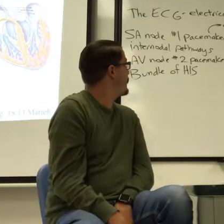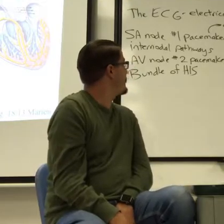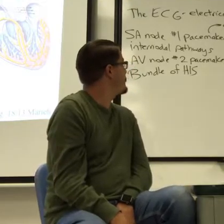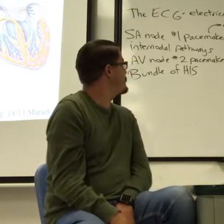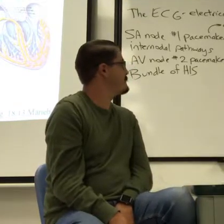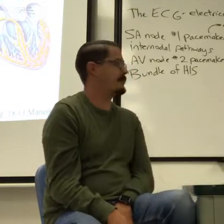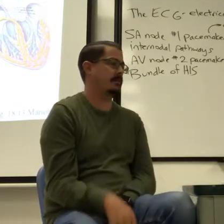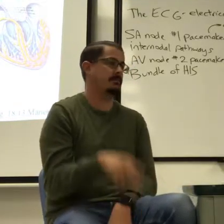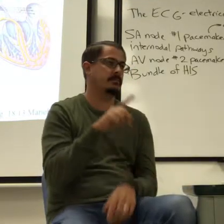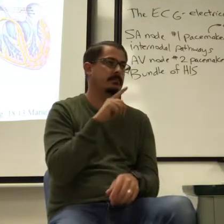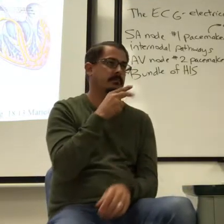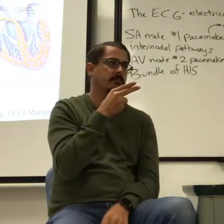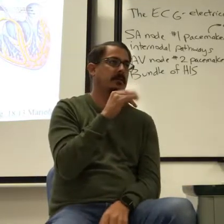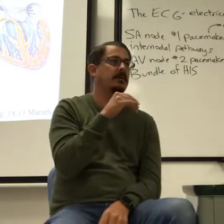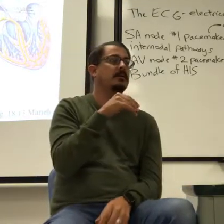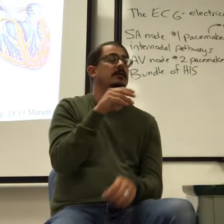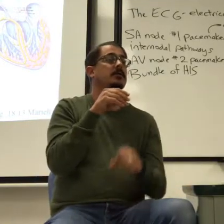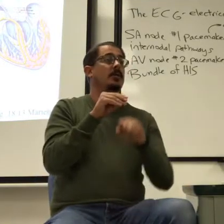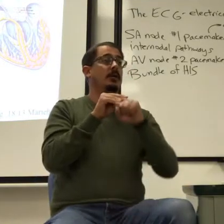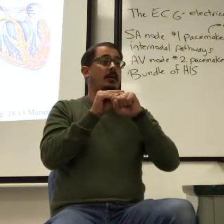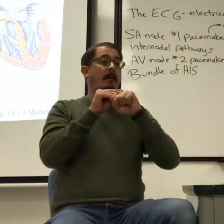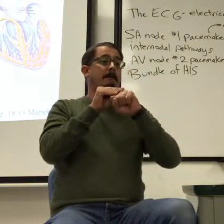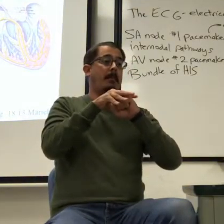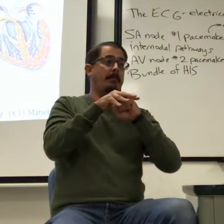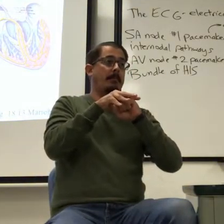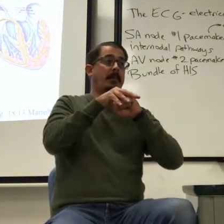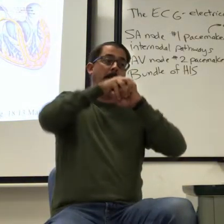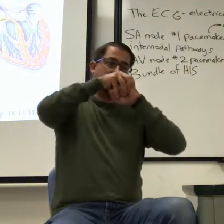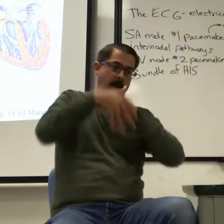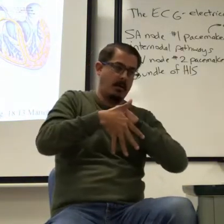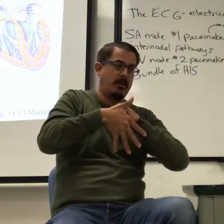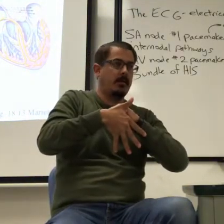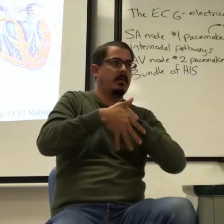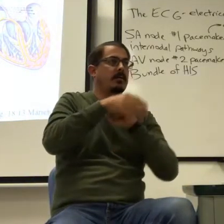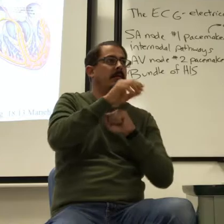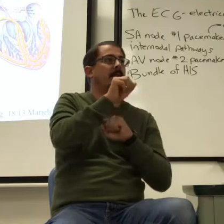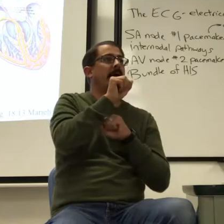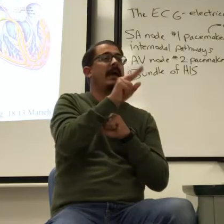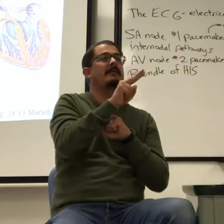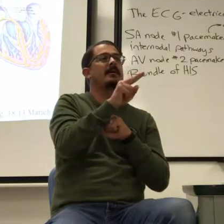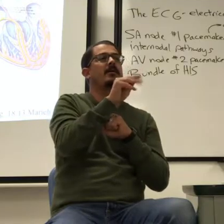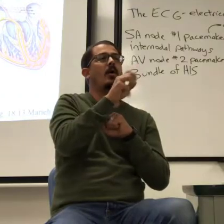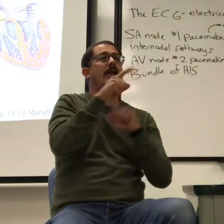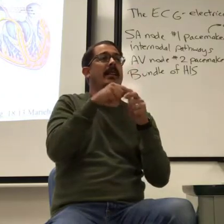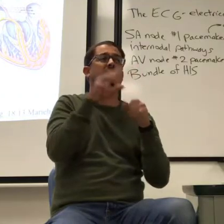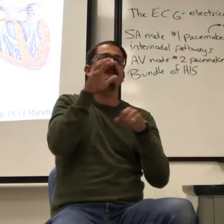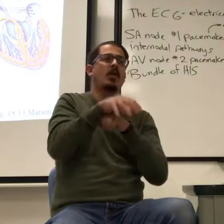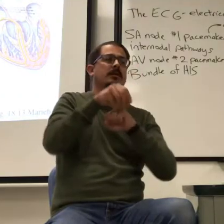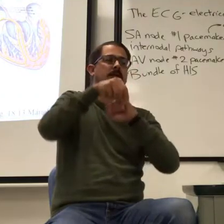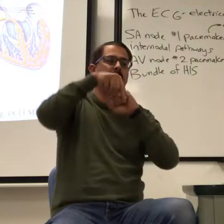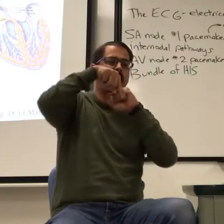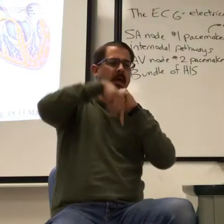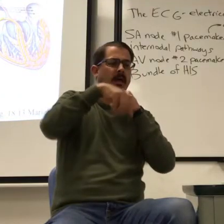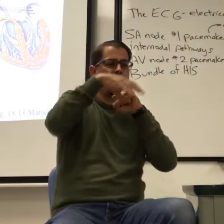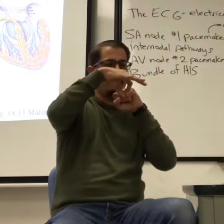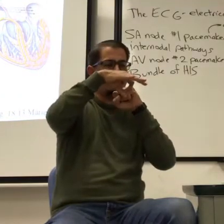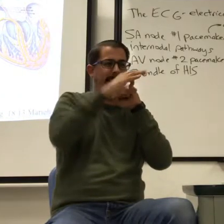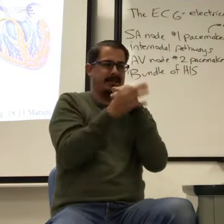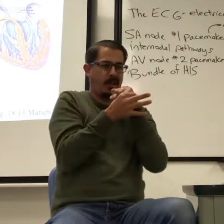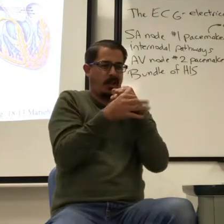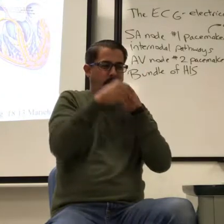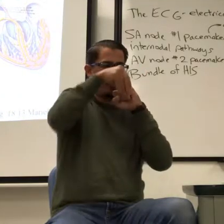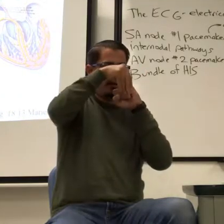So the thing is, you spread the signal to the AV node, but then because you force it down a singular structure,